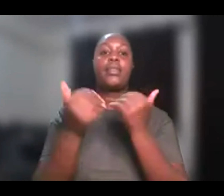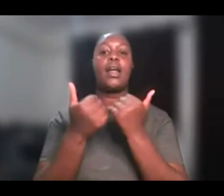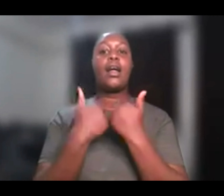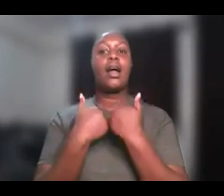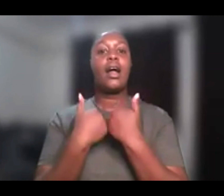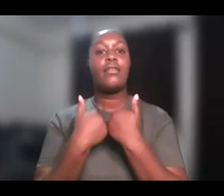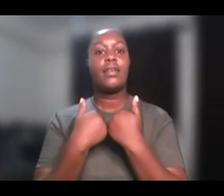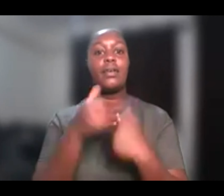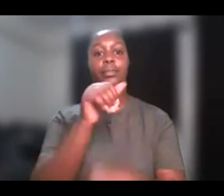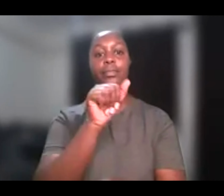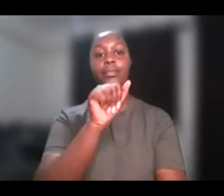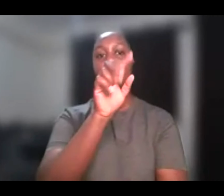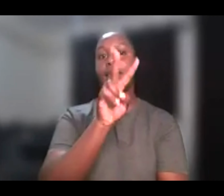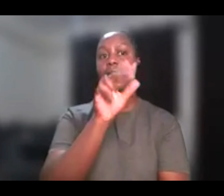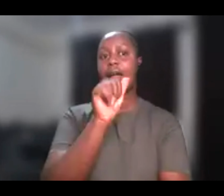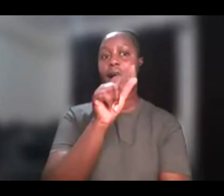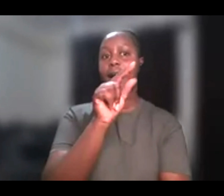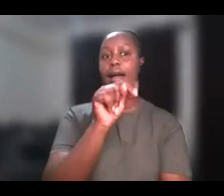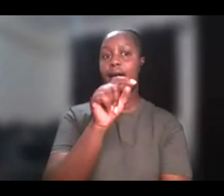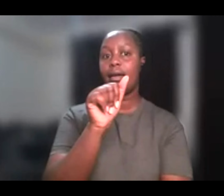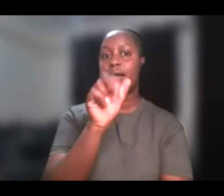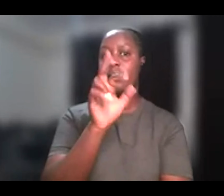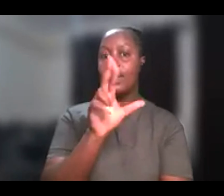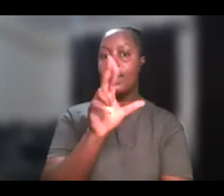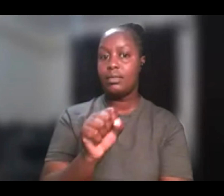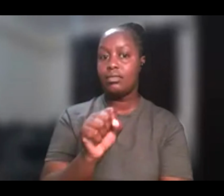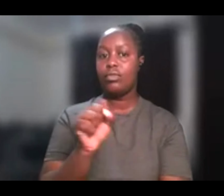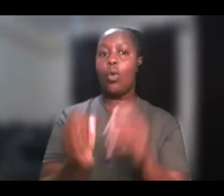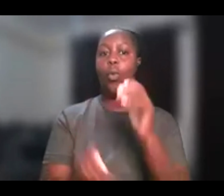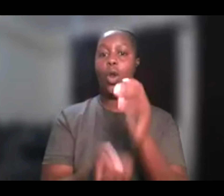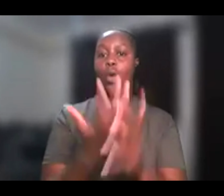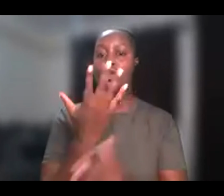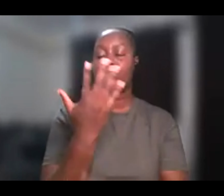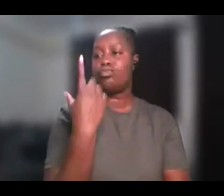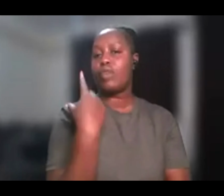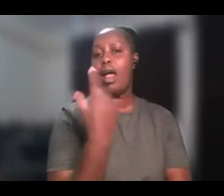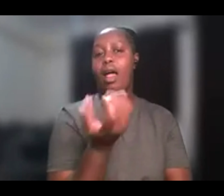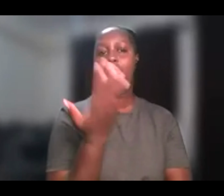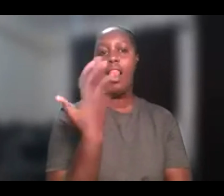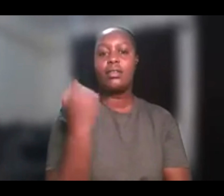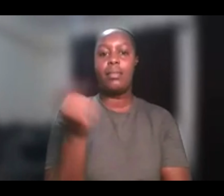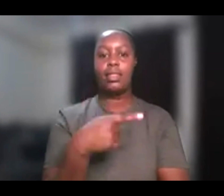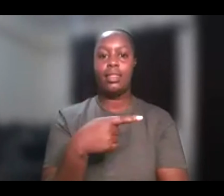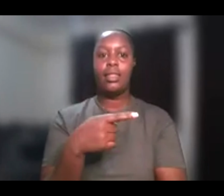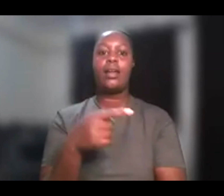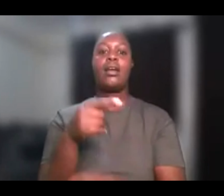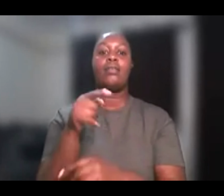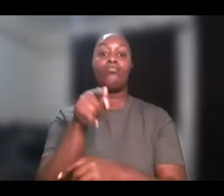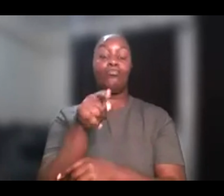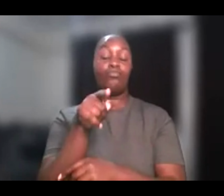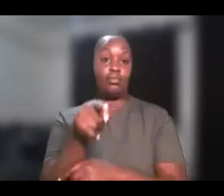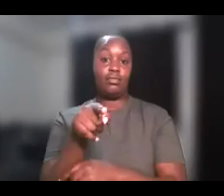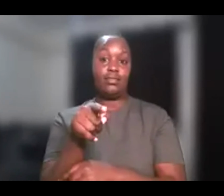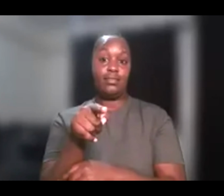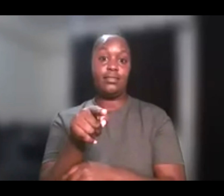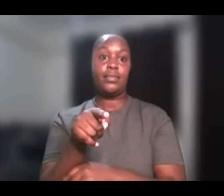avatar, which we launched last month, our first photorealistic avatar. It beats the benchmark by a margin. I'm going to play a